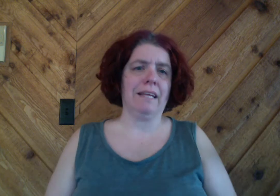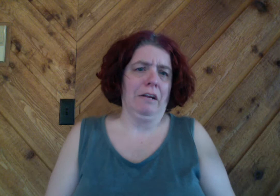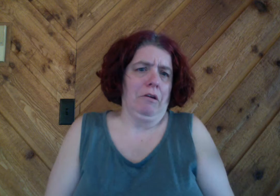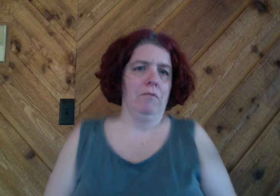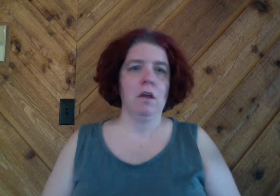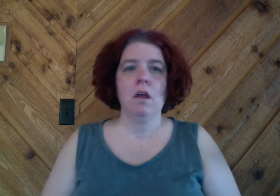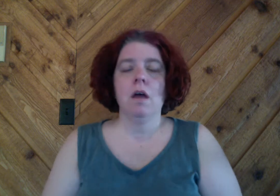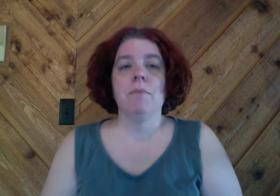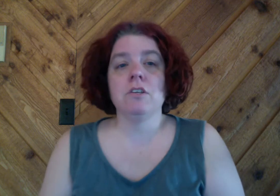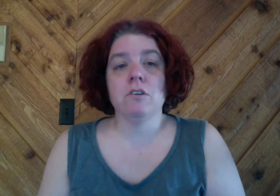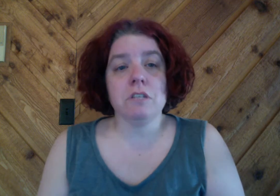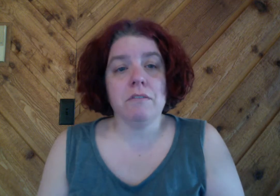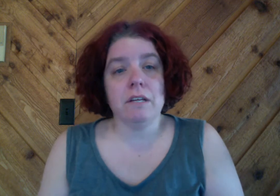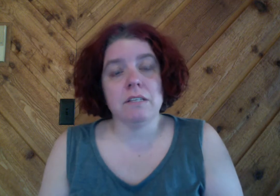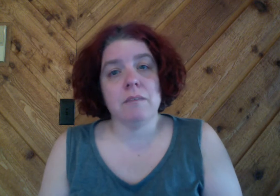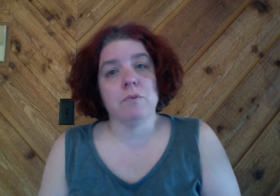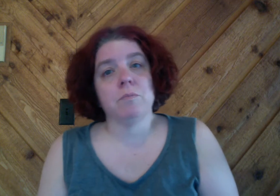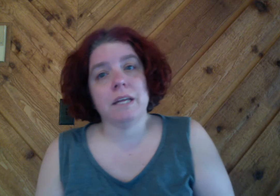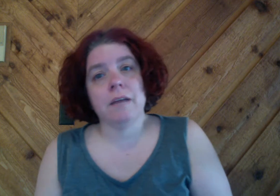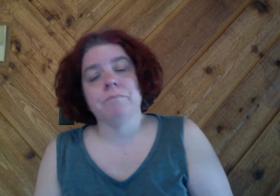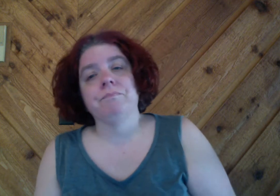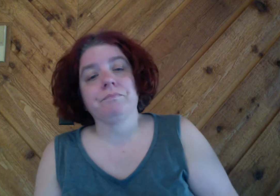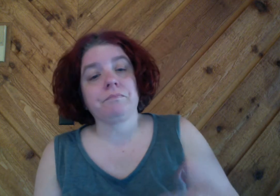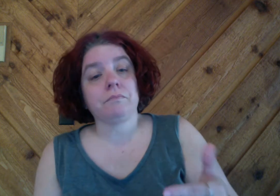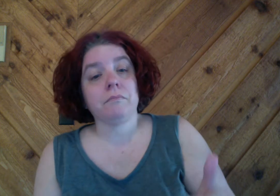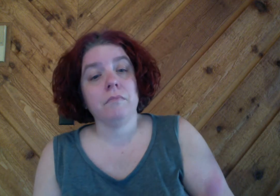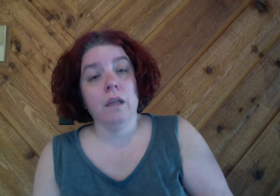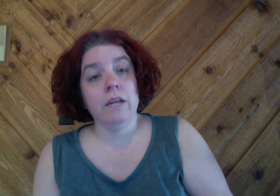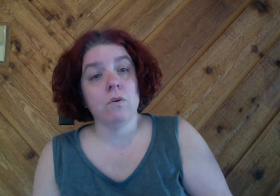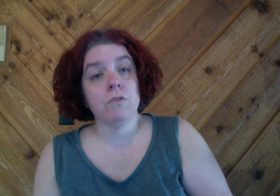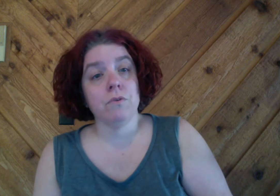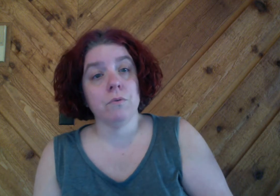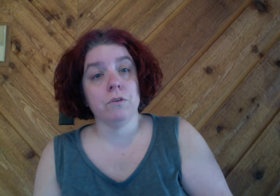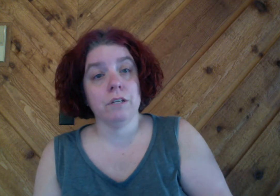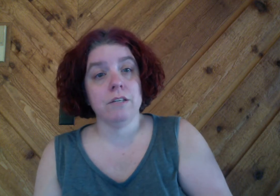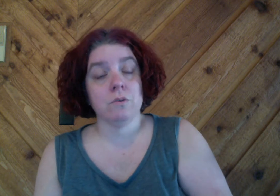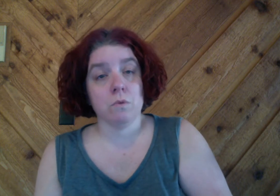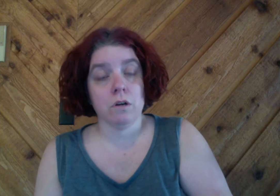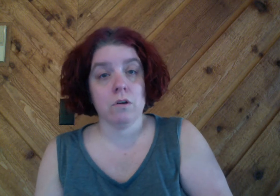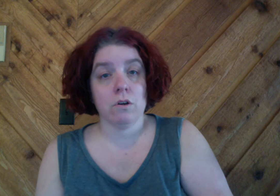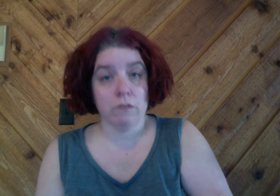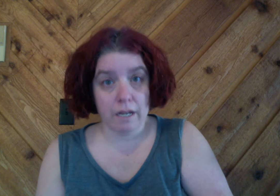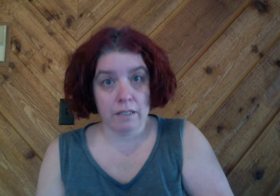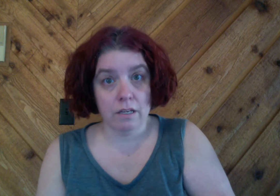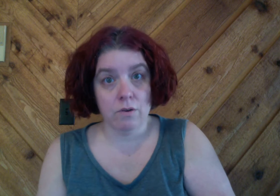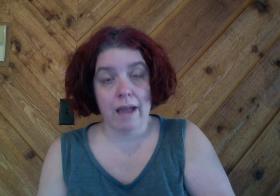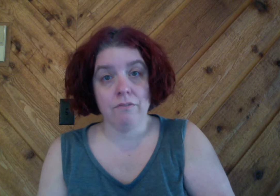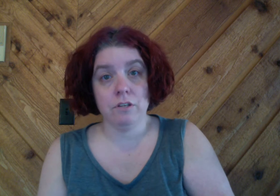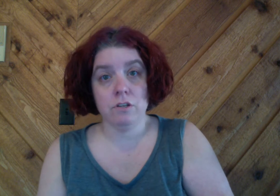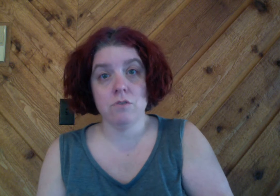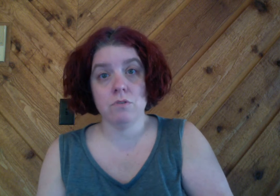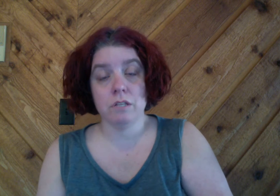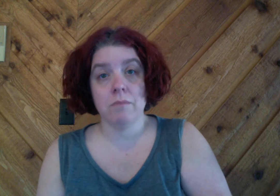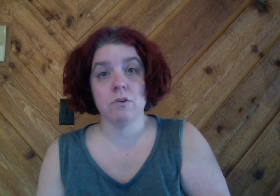know. But, just giving examples. But again, in order for the rule of 9 to work correctly, you have to use the numbers